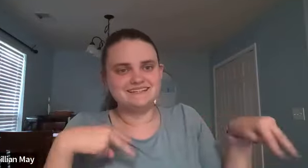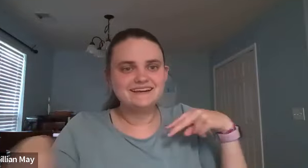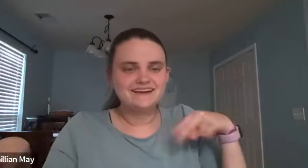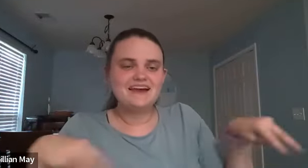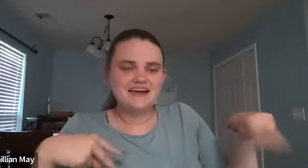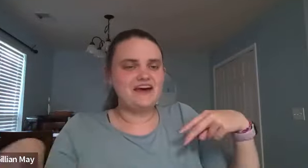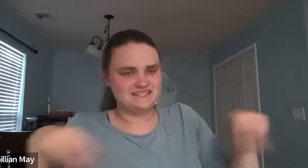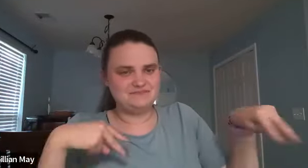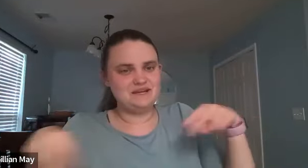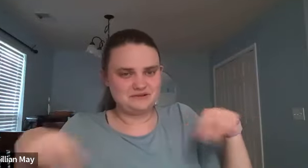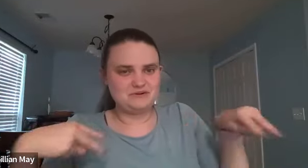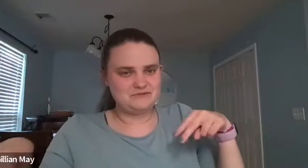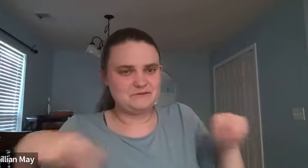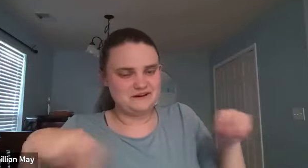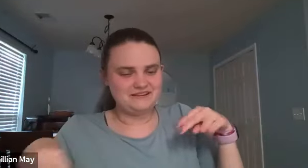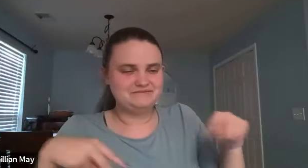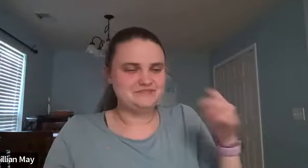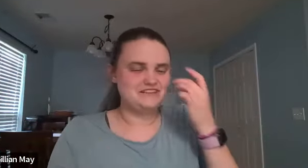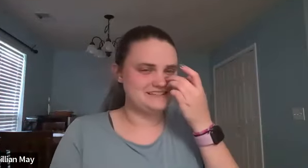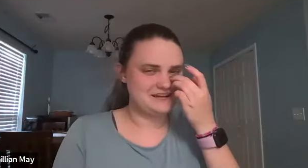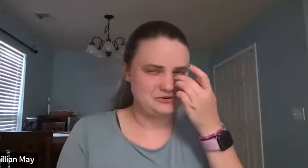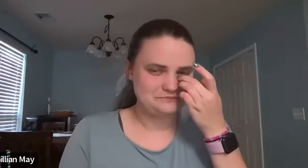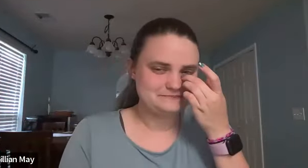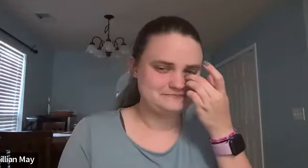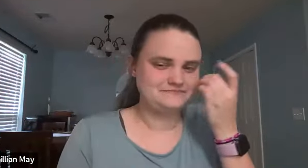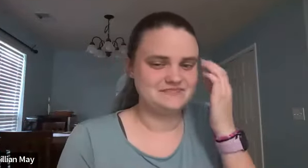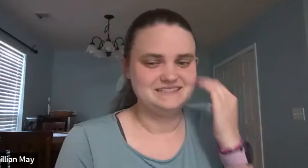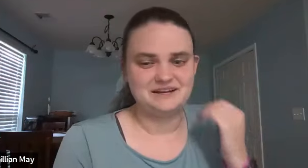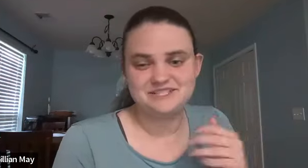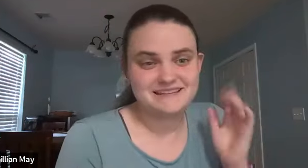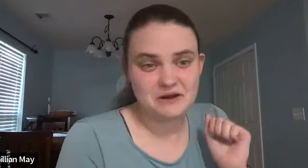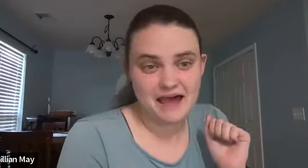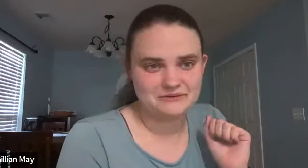dancing. That's the meaning with the word for party, which I think is kind of cool. So just a little added one.